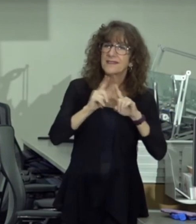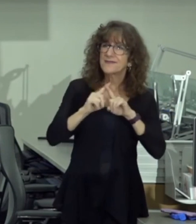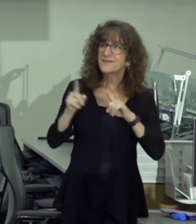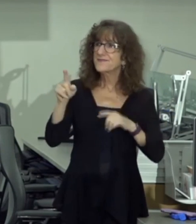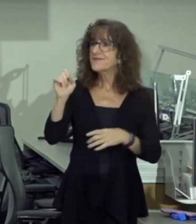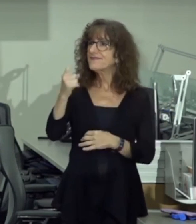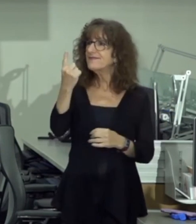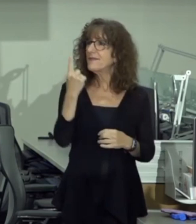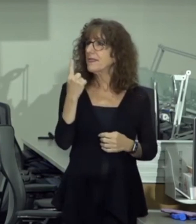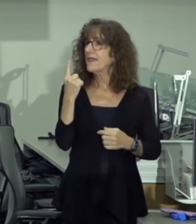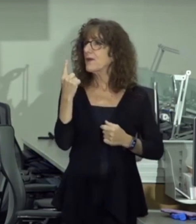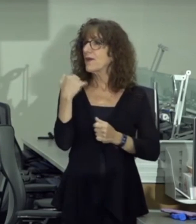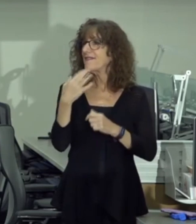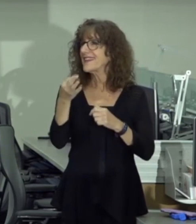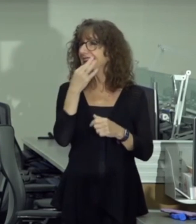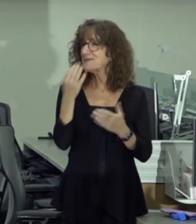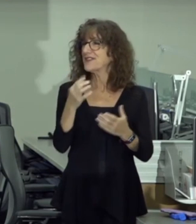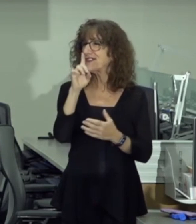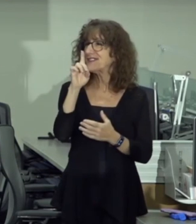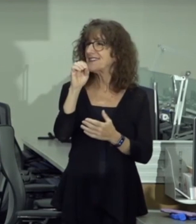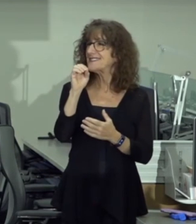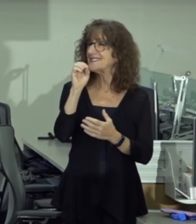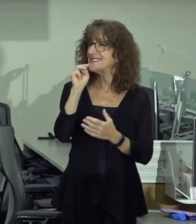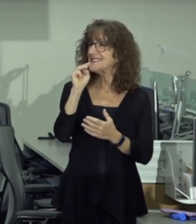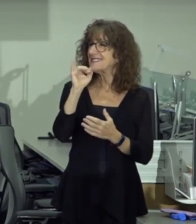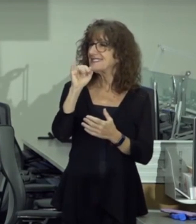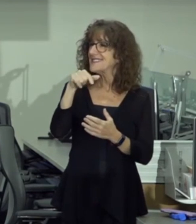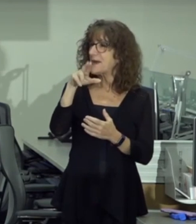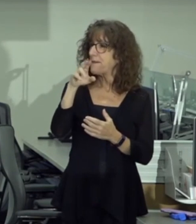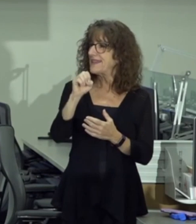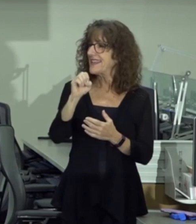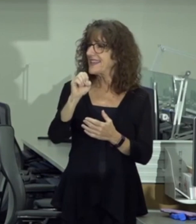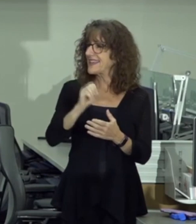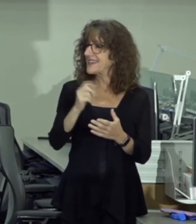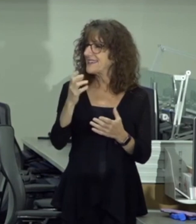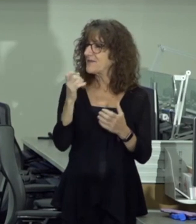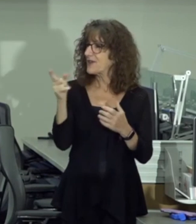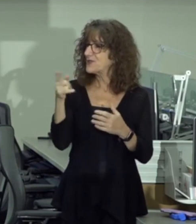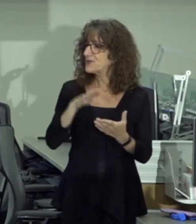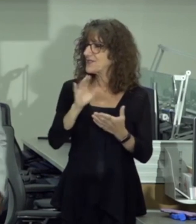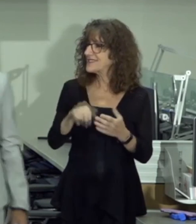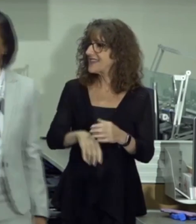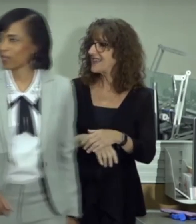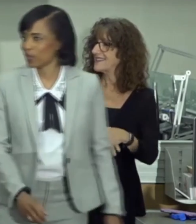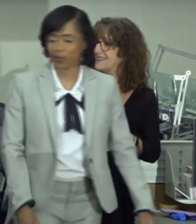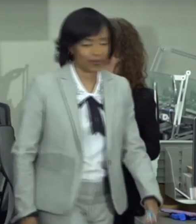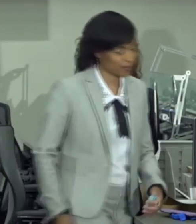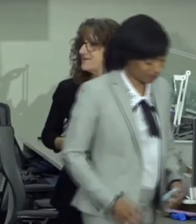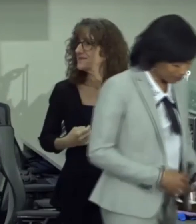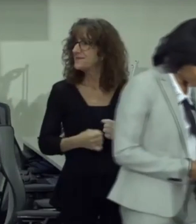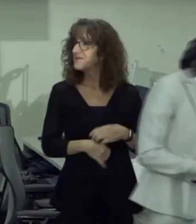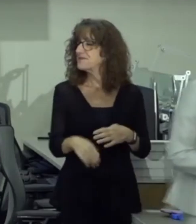Donna, can you come up for a moment? We have an expert, and none better, so we want to have her to address this question. Thank you.